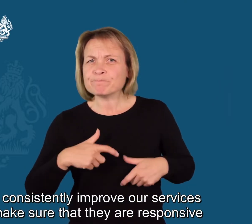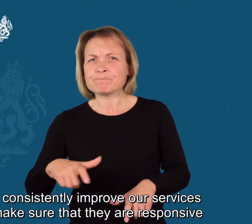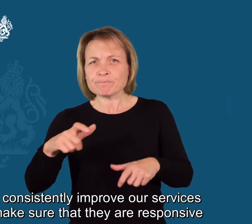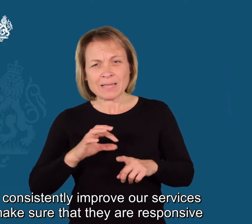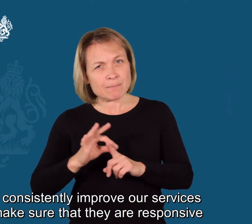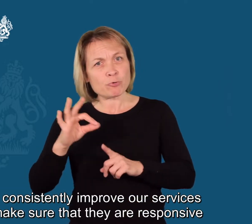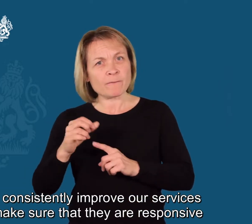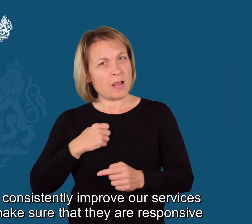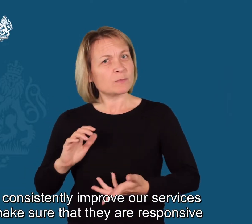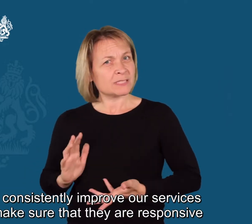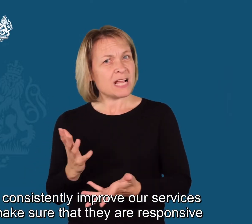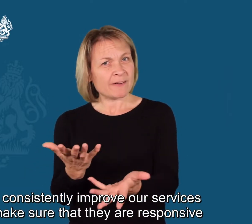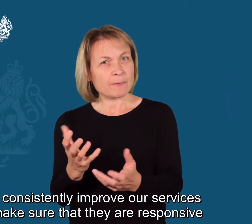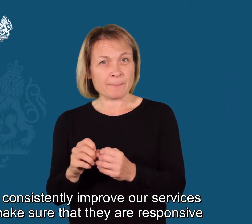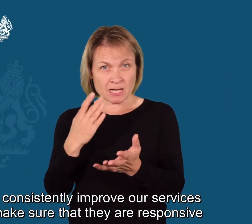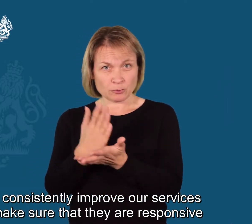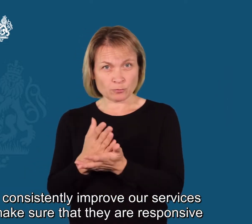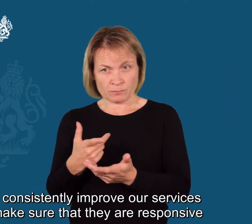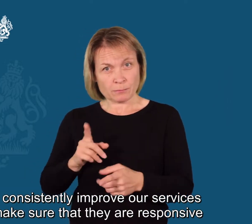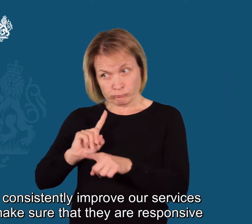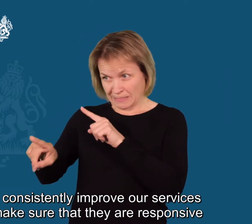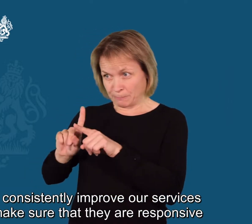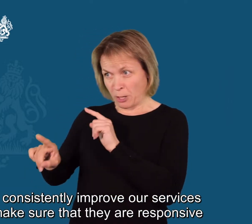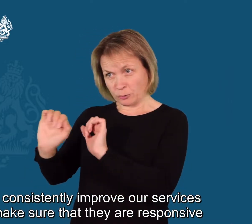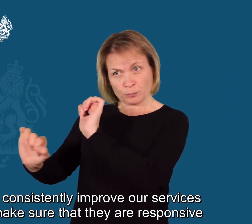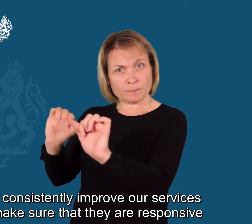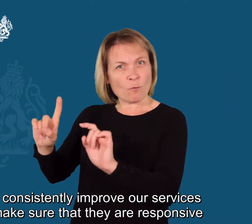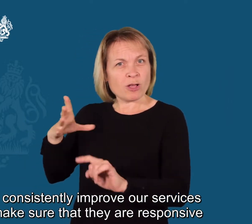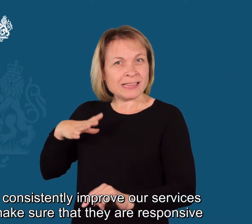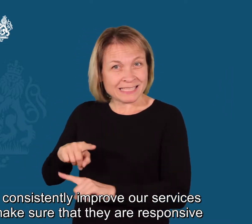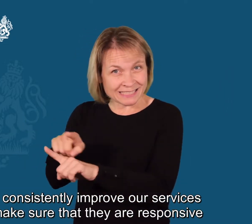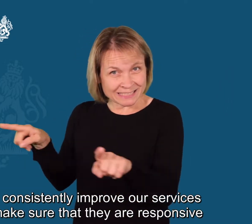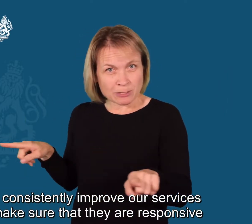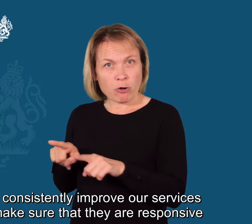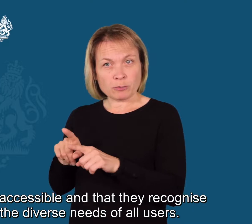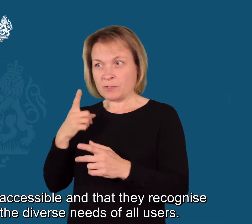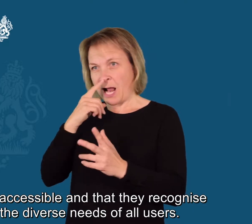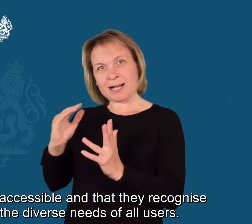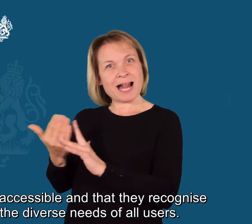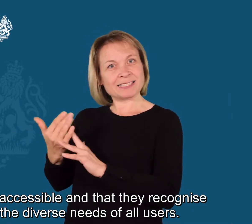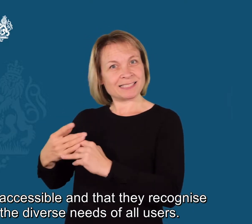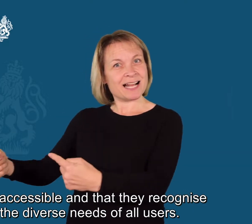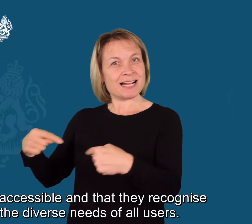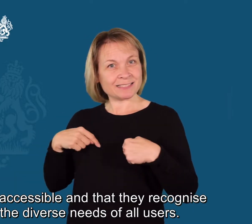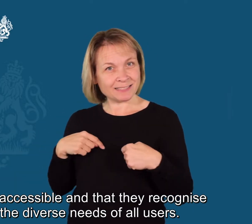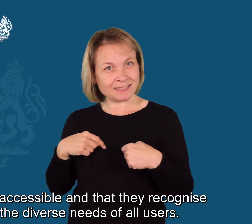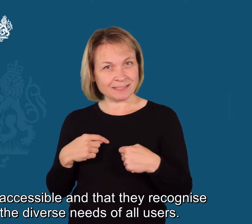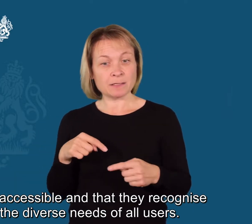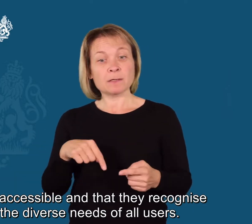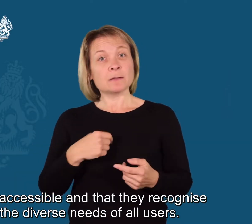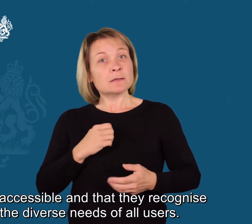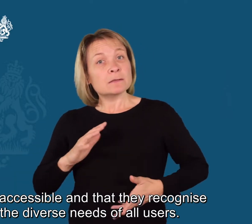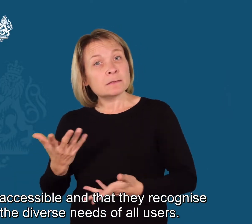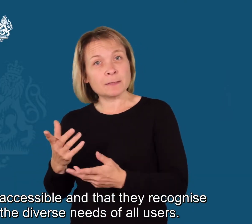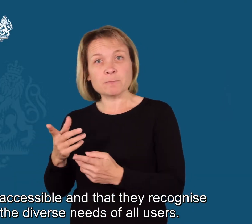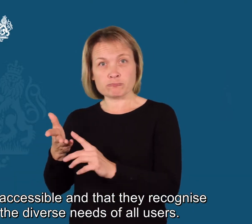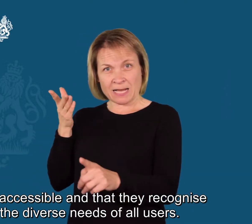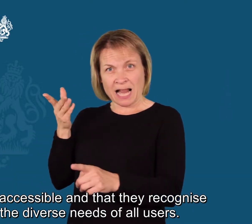We consistently improve our services to make sure that they are responsive and accessible and that they recognise the diverse needs of all users.